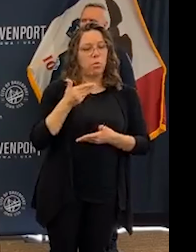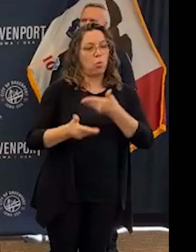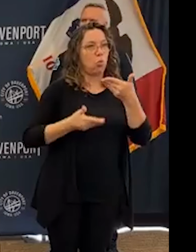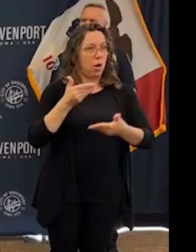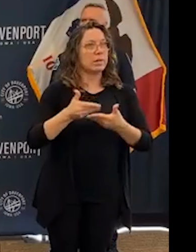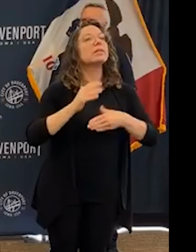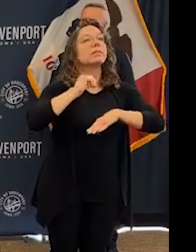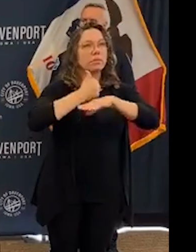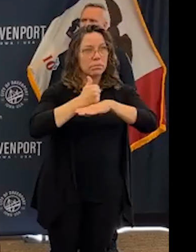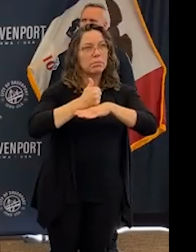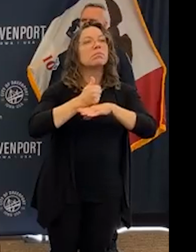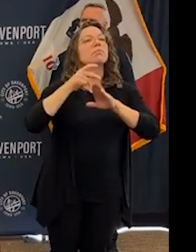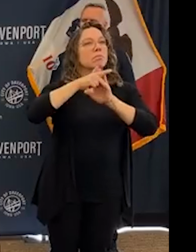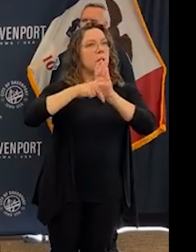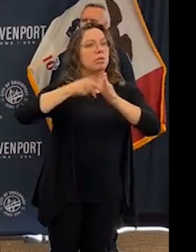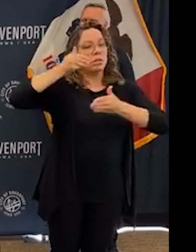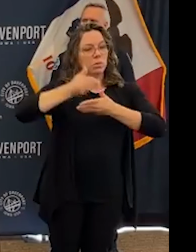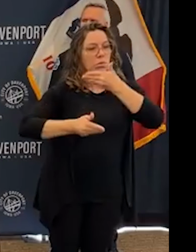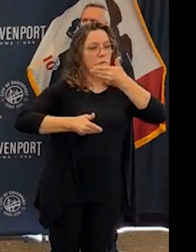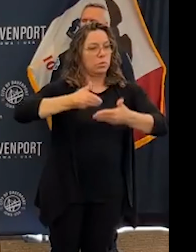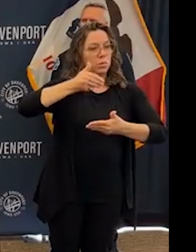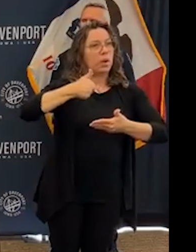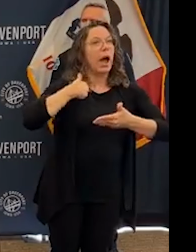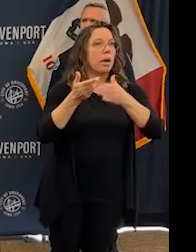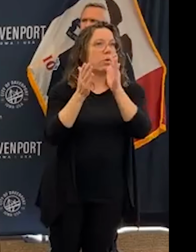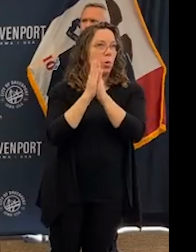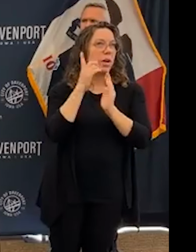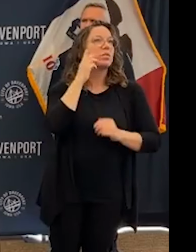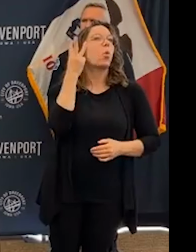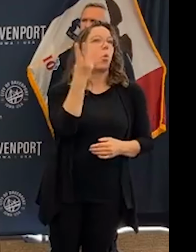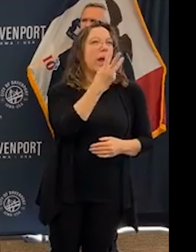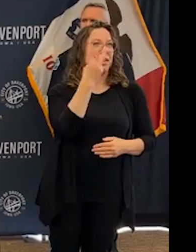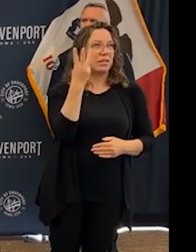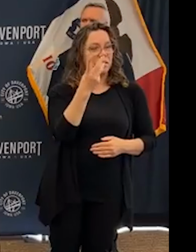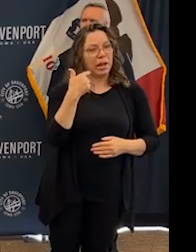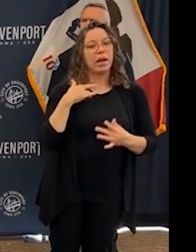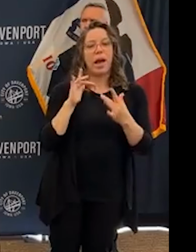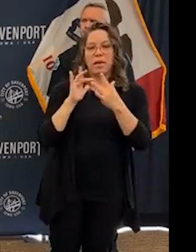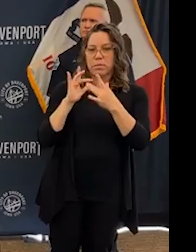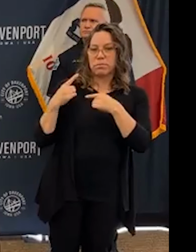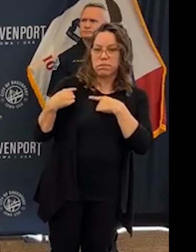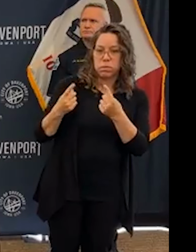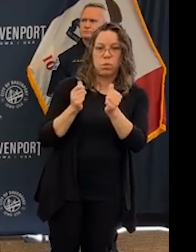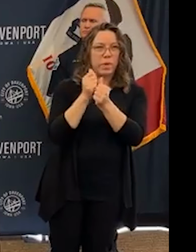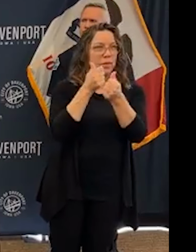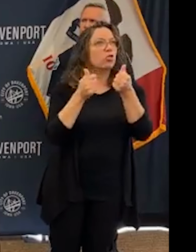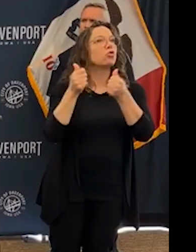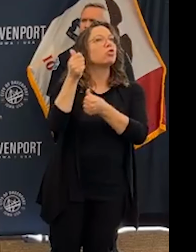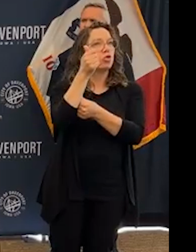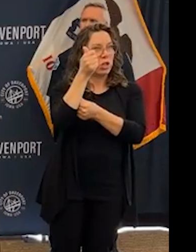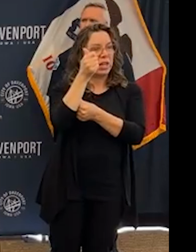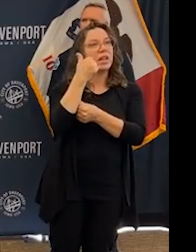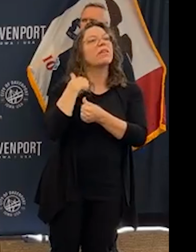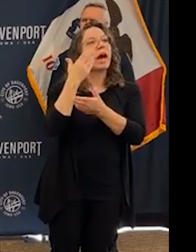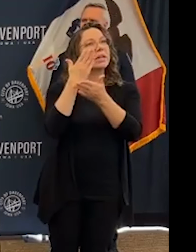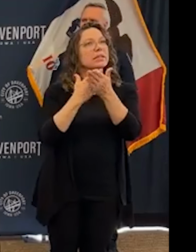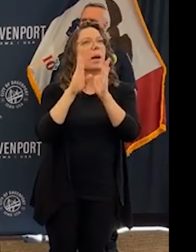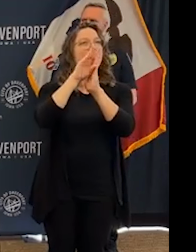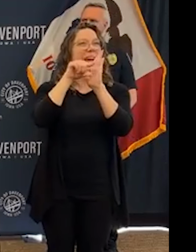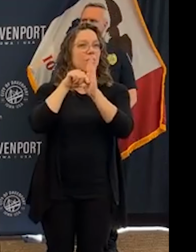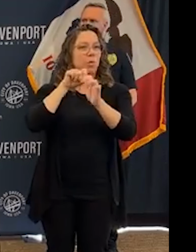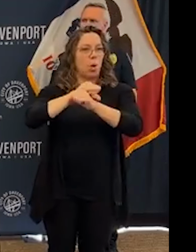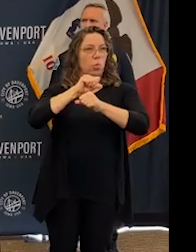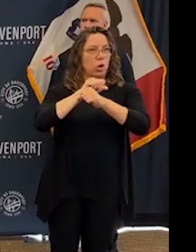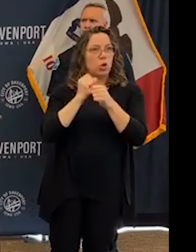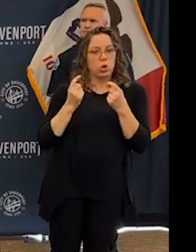The request was made on Wednesday. I have talked to the chief throughout the incident, and we had some groundwork and some things that we had to do and